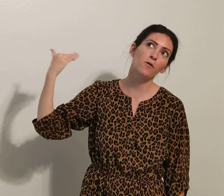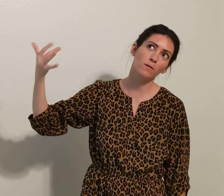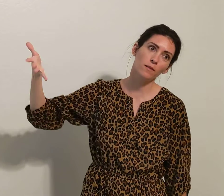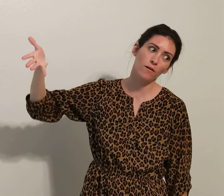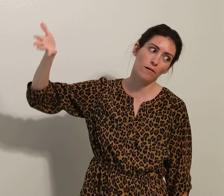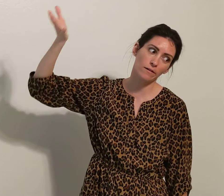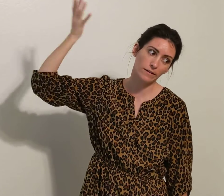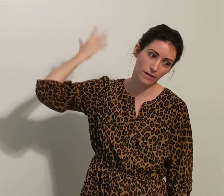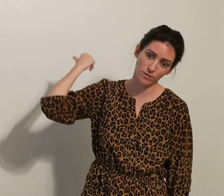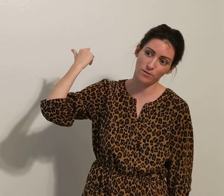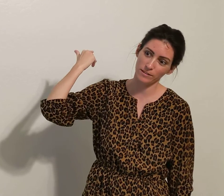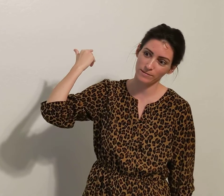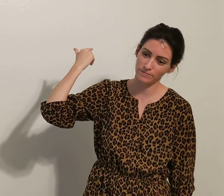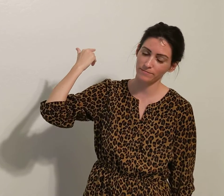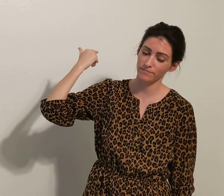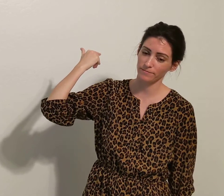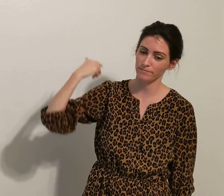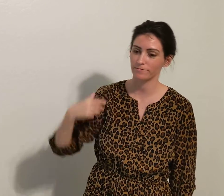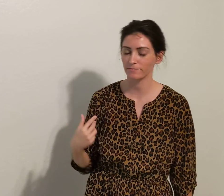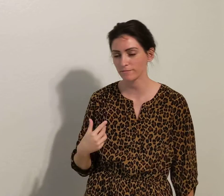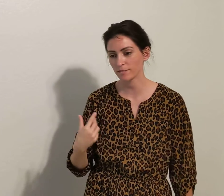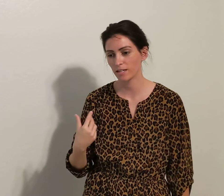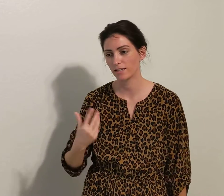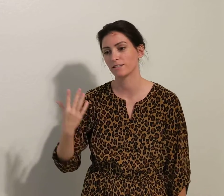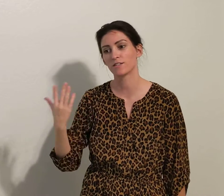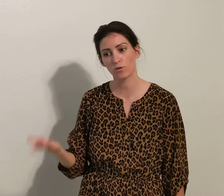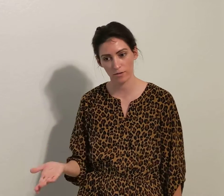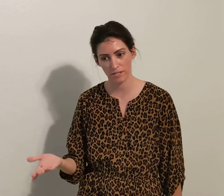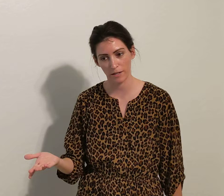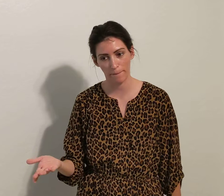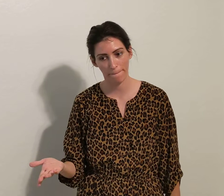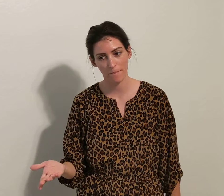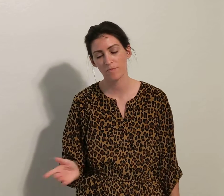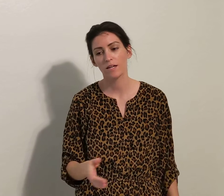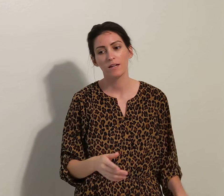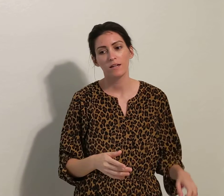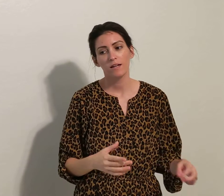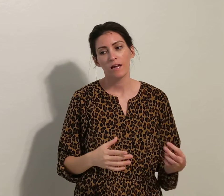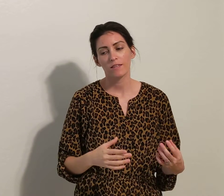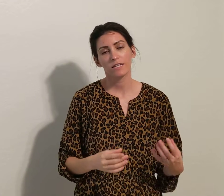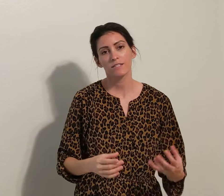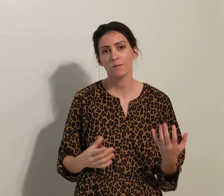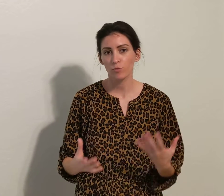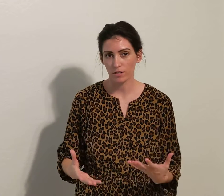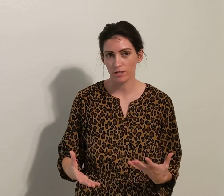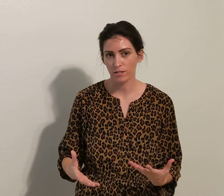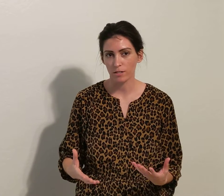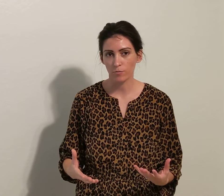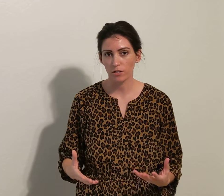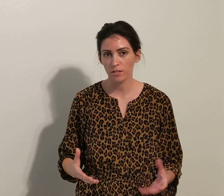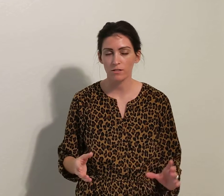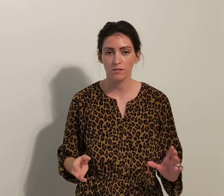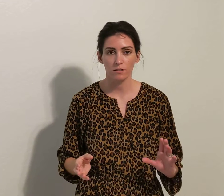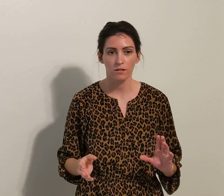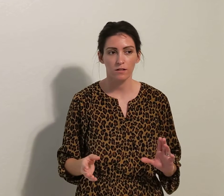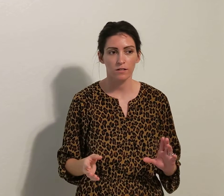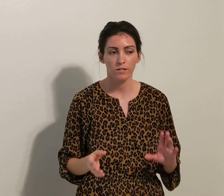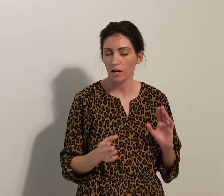so long ago. And then it's the chorus again. And then it's the bridge. Now the bridge is